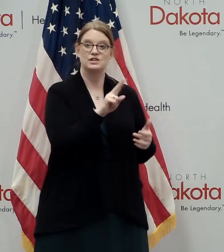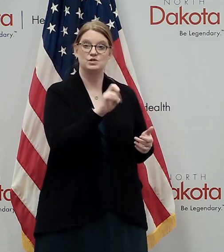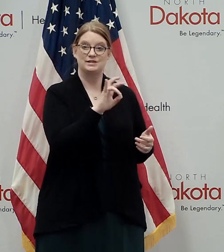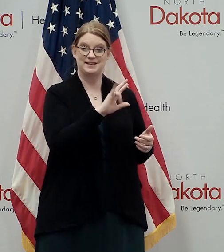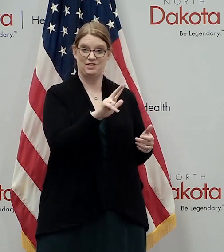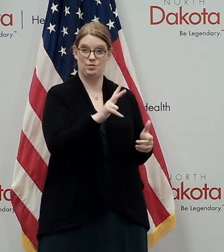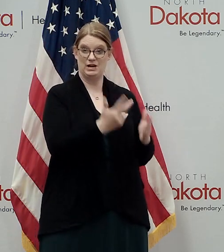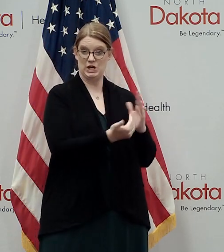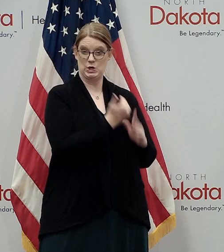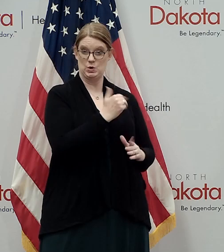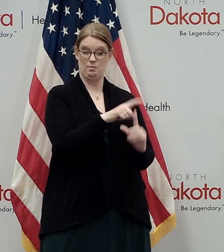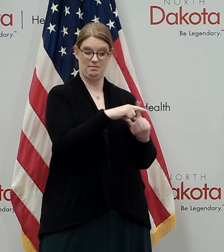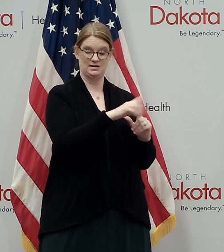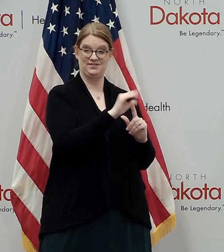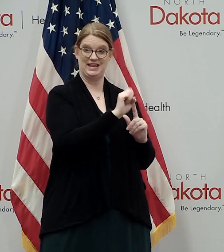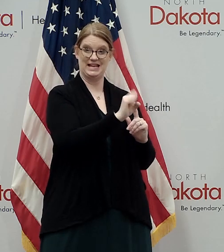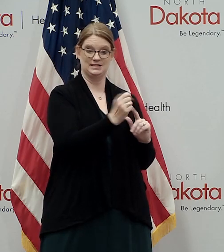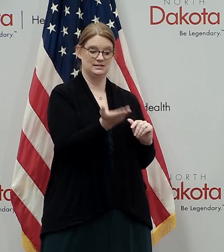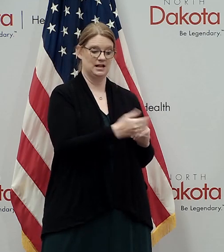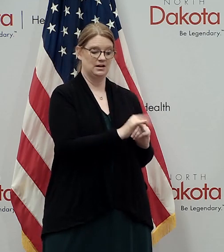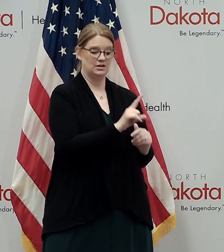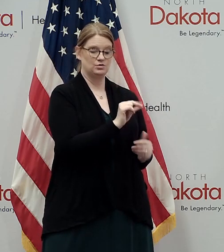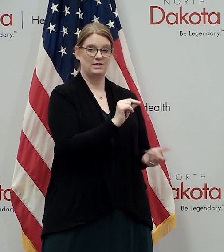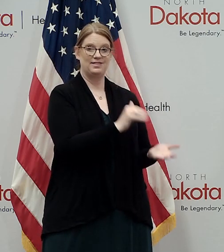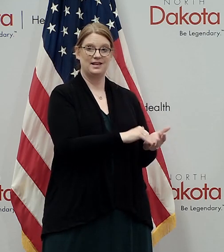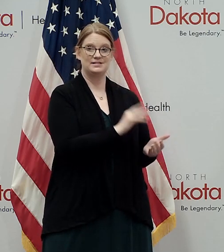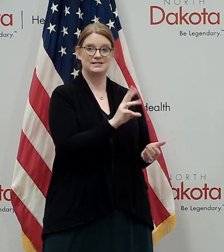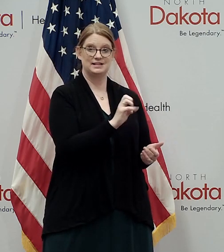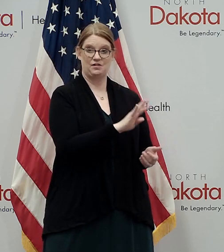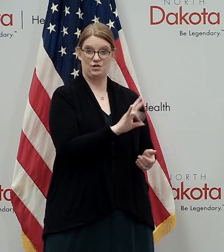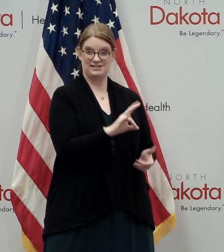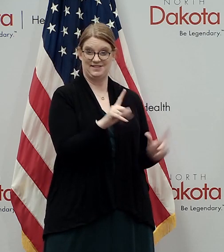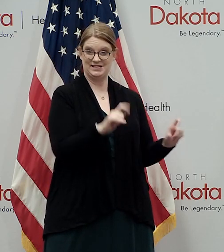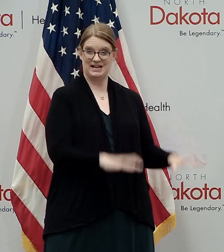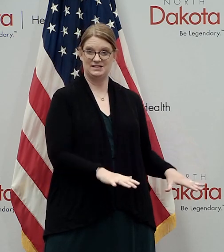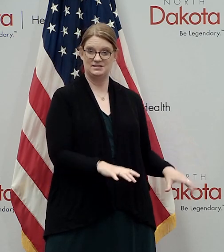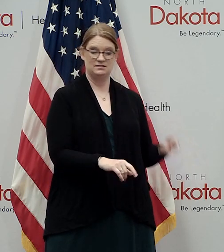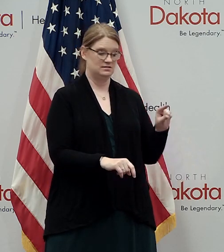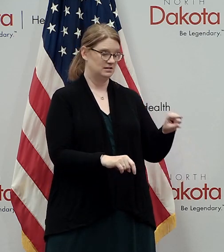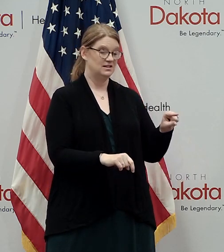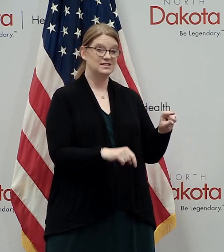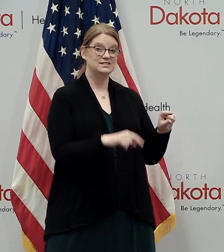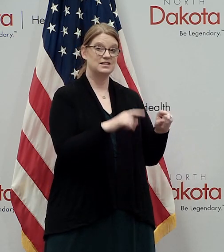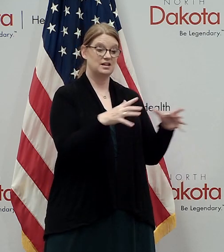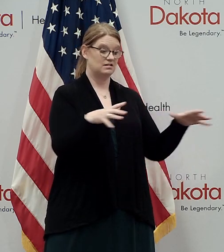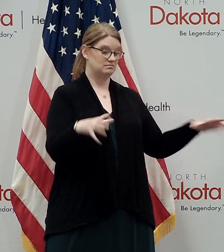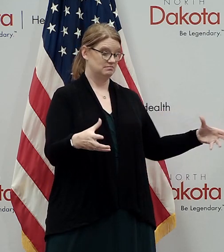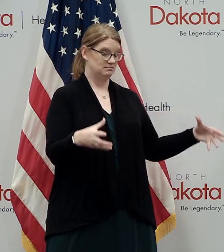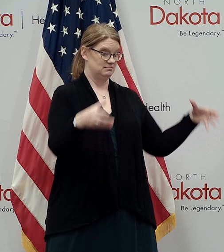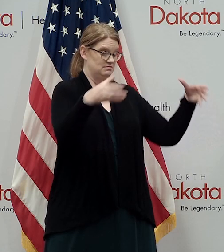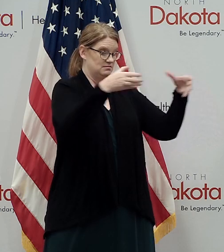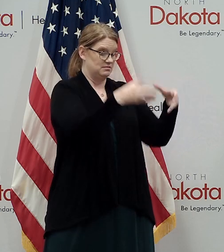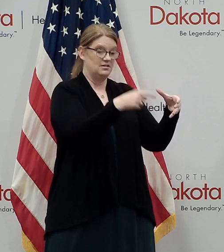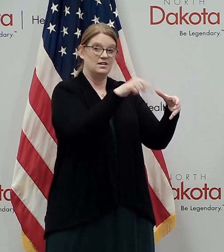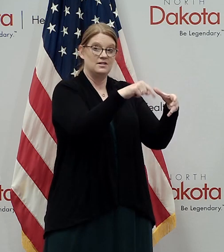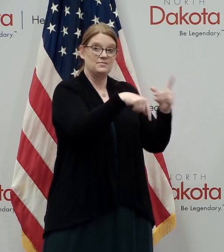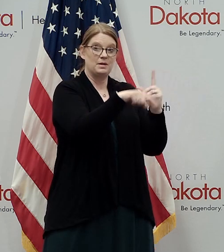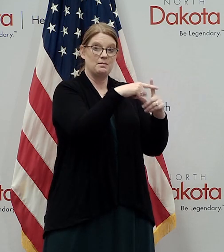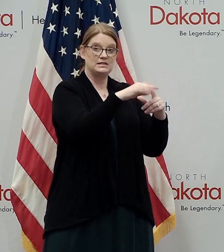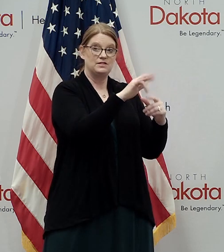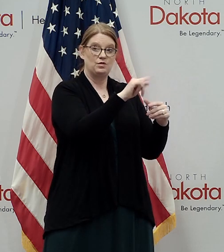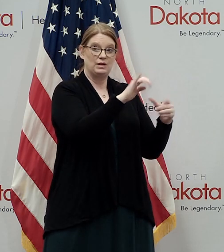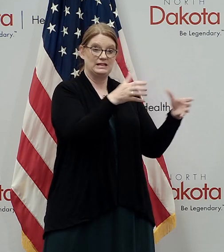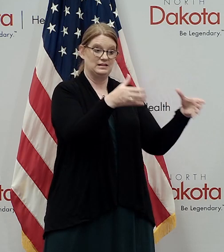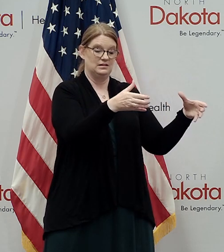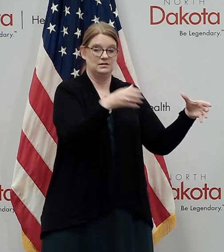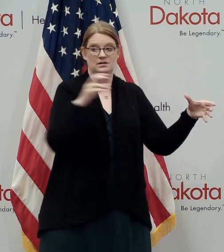4,273 new cases today out of 20,647 tests. Their positivity rate, by comparison, we've just been talking about